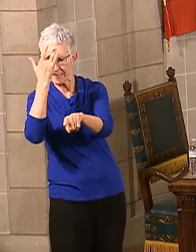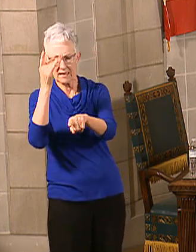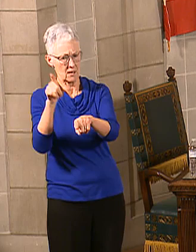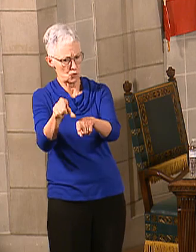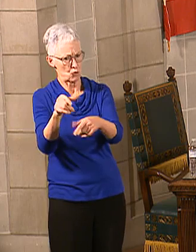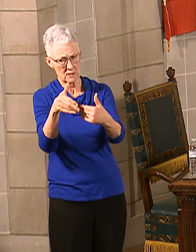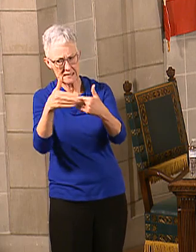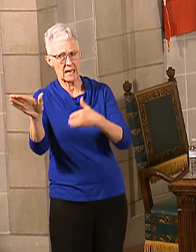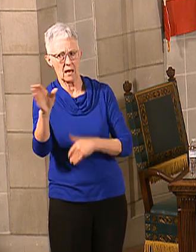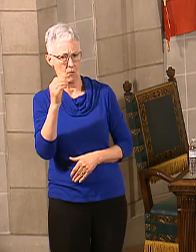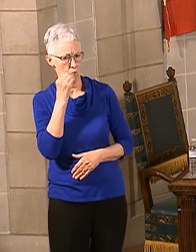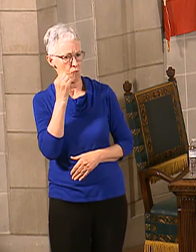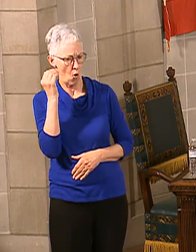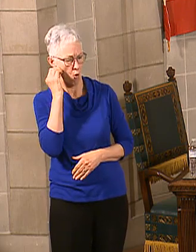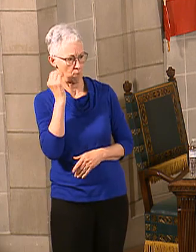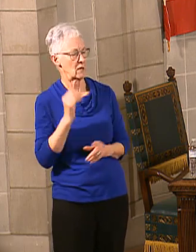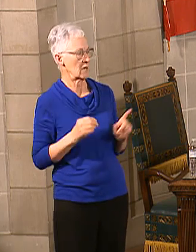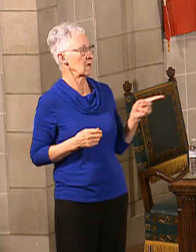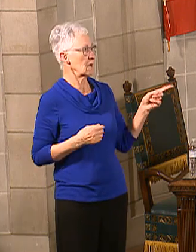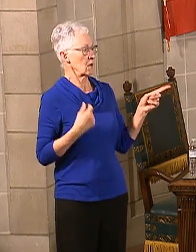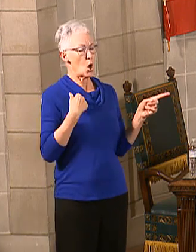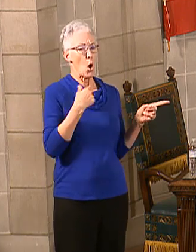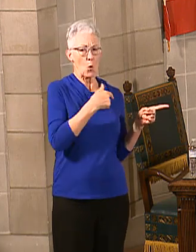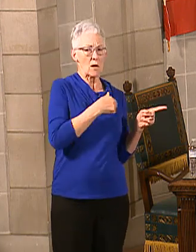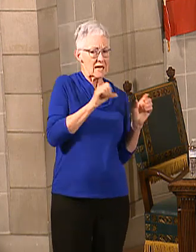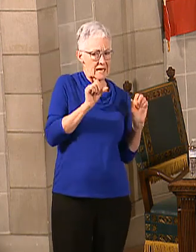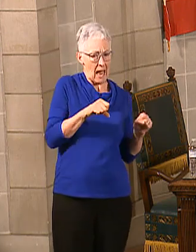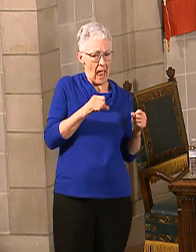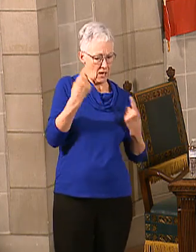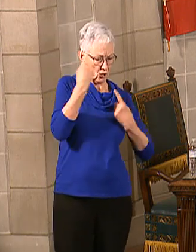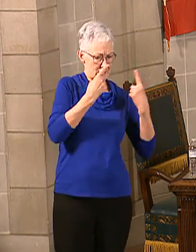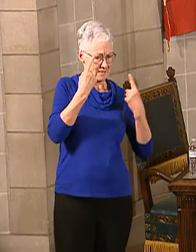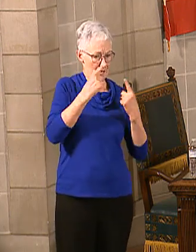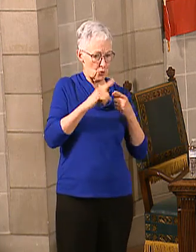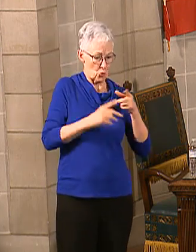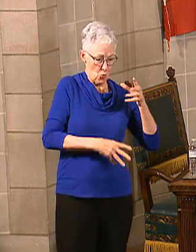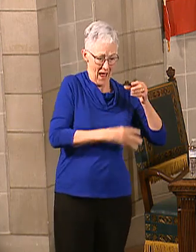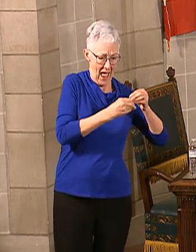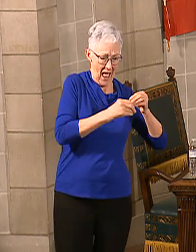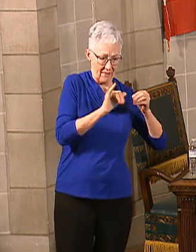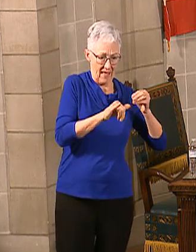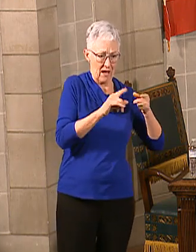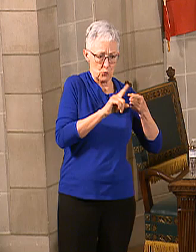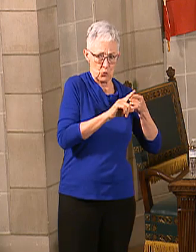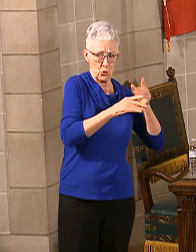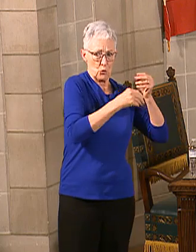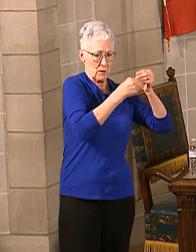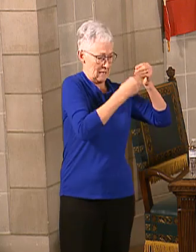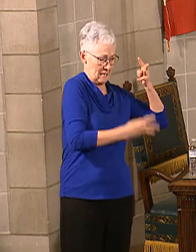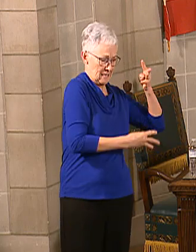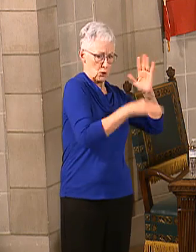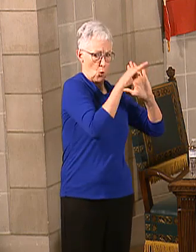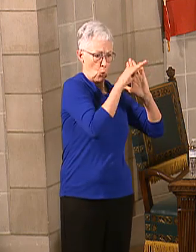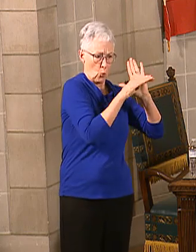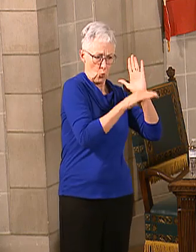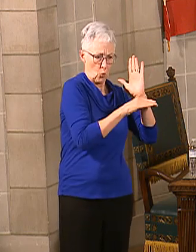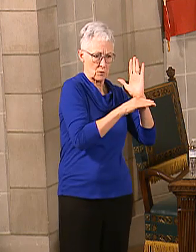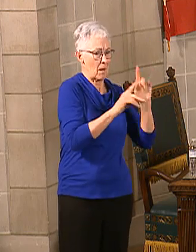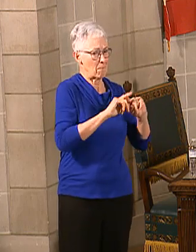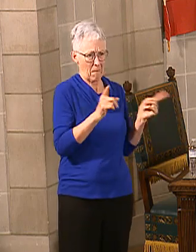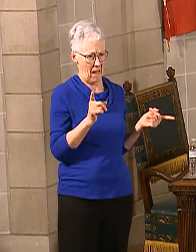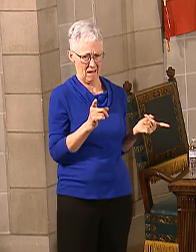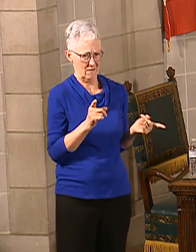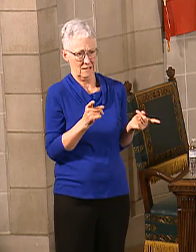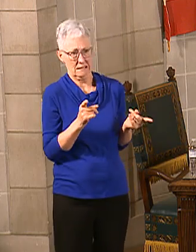will with regard to the DHMs. But hey, if you're an employer, please do not allow people to show up for